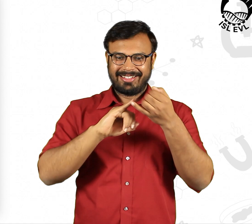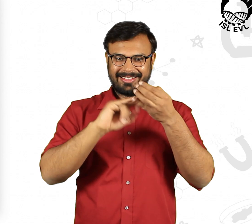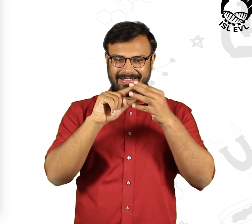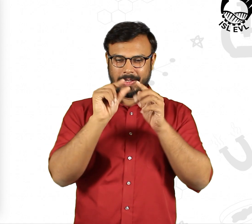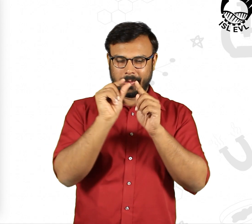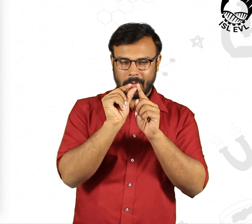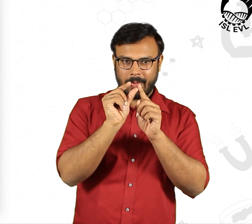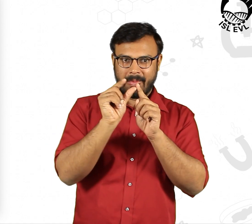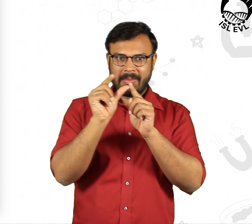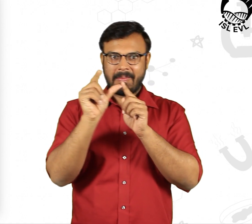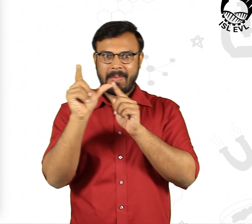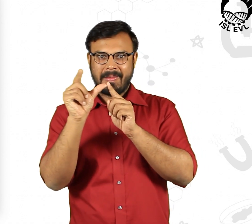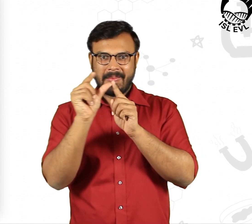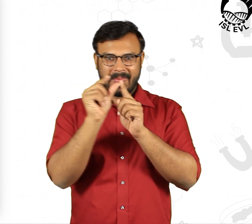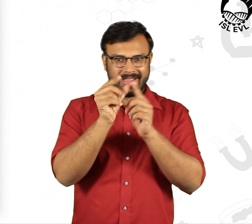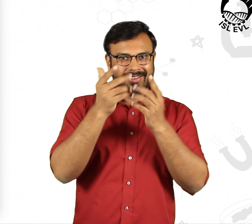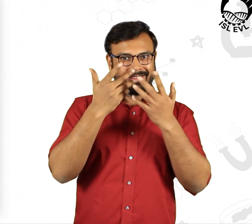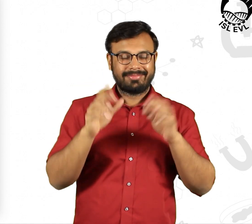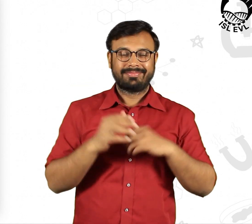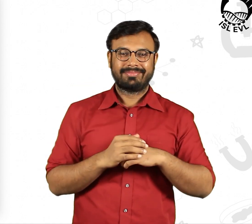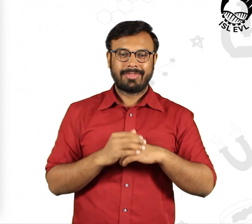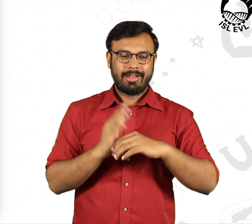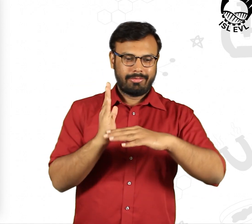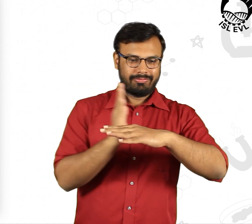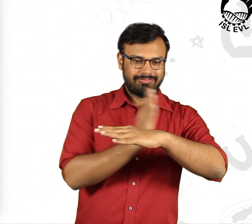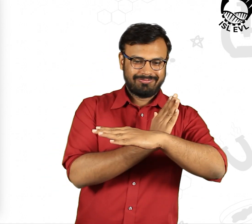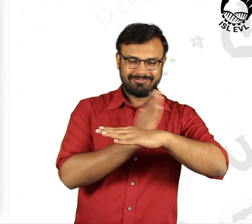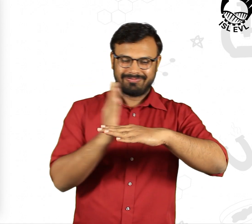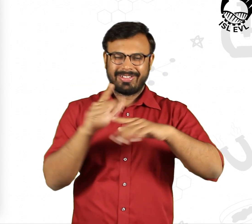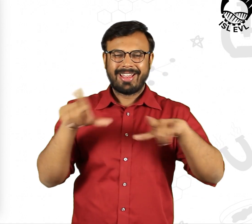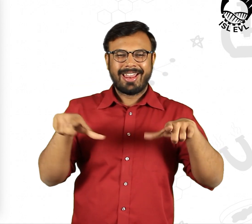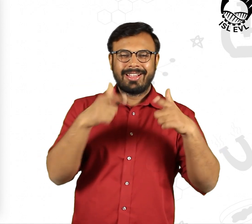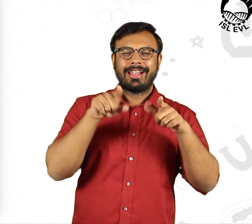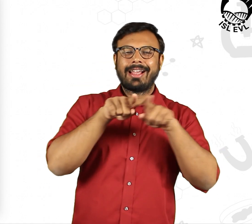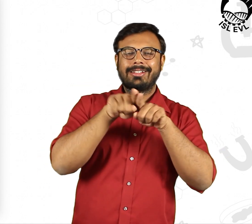like the size of seeds, thickness of leaves,